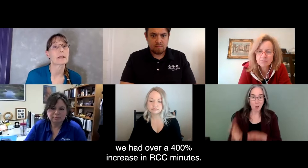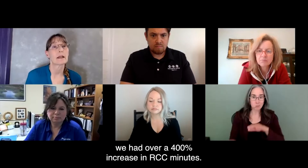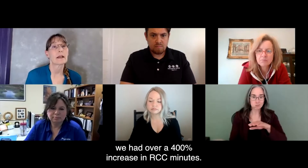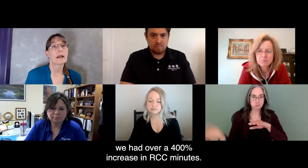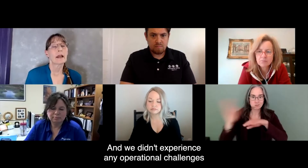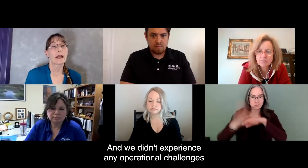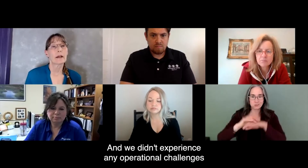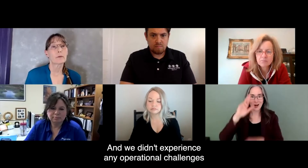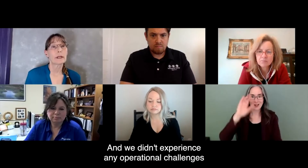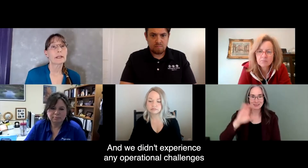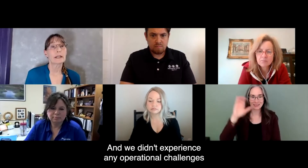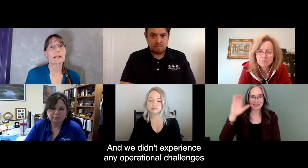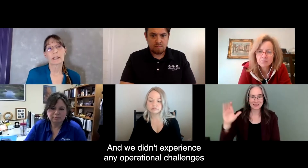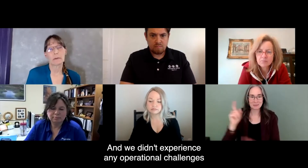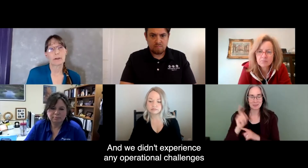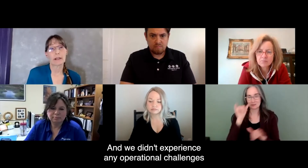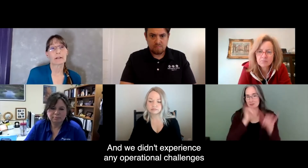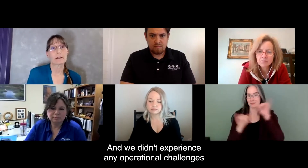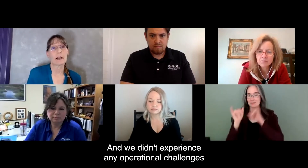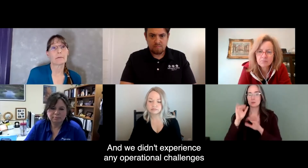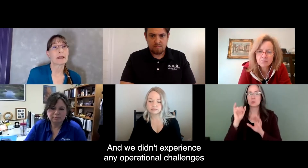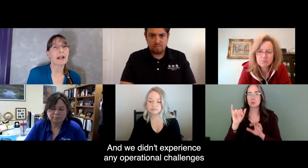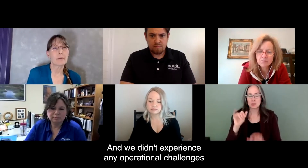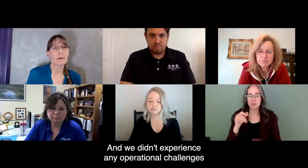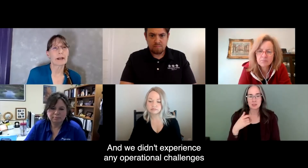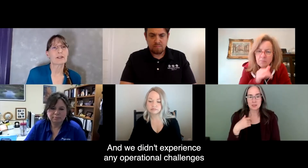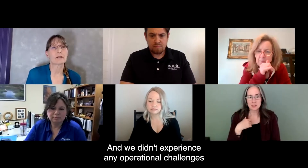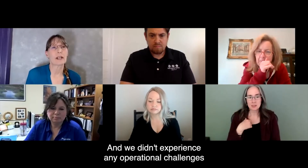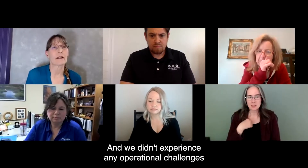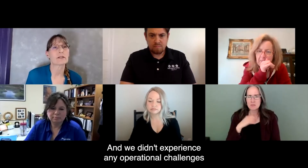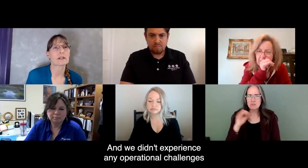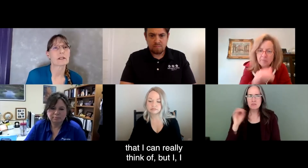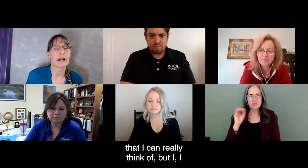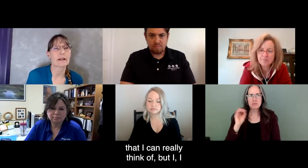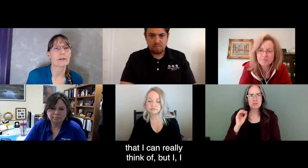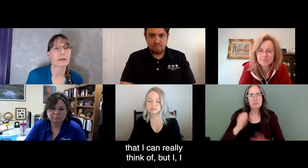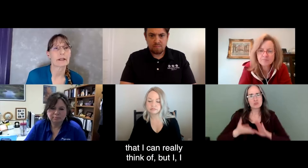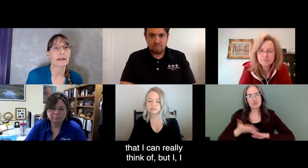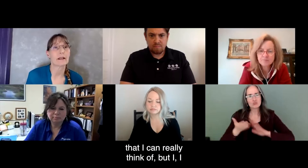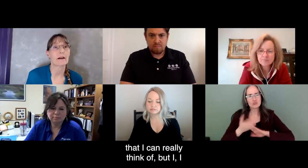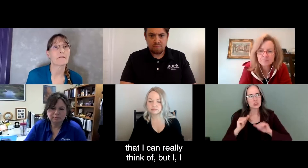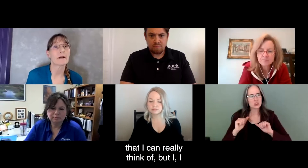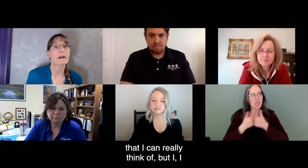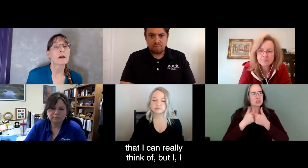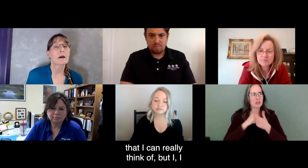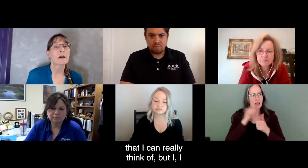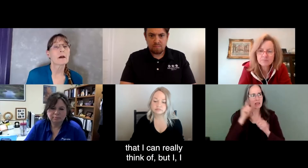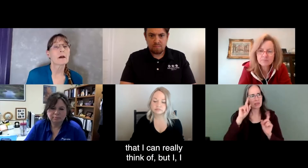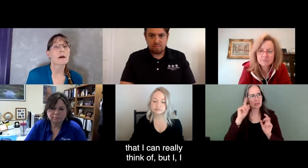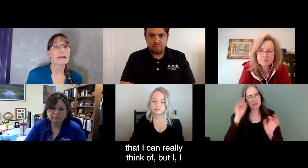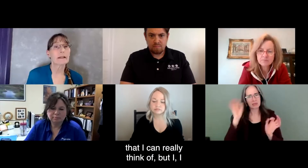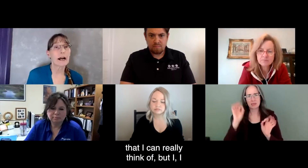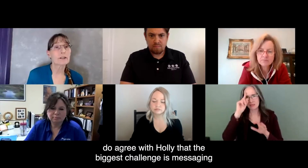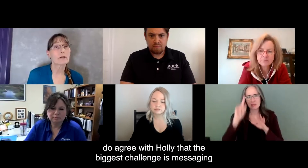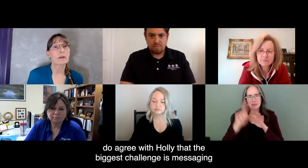minutes. And we didn't experience any operational challenges that I can really think of.